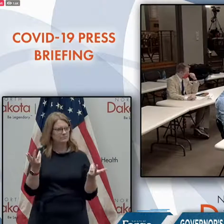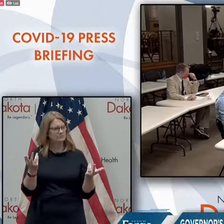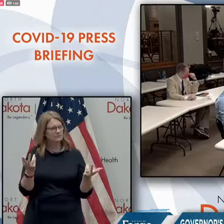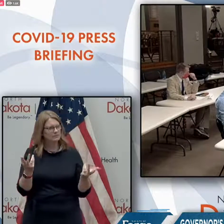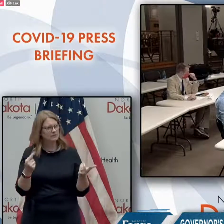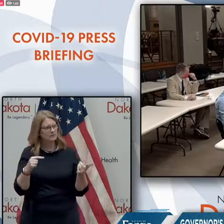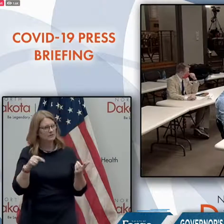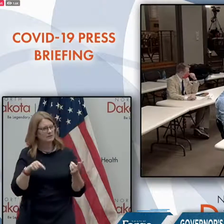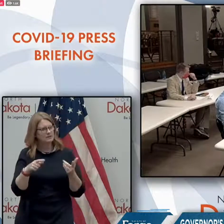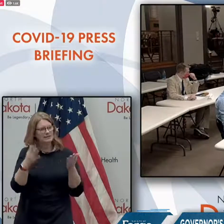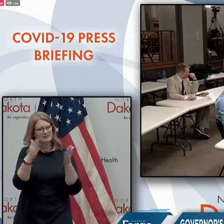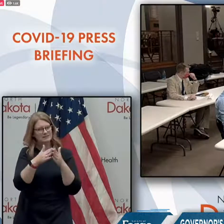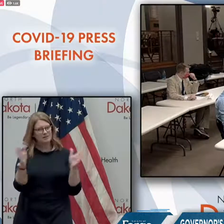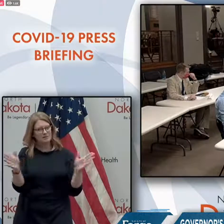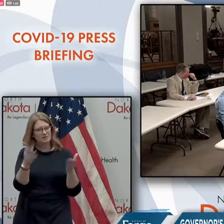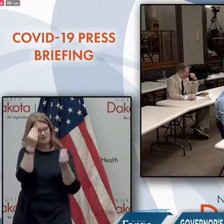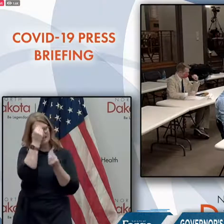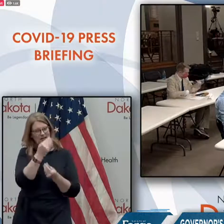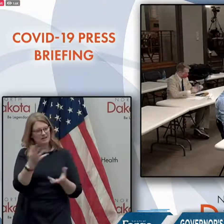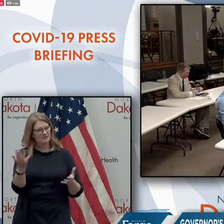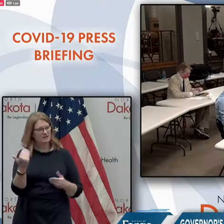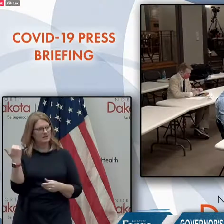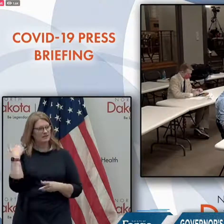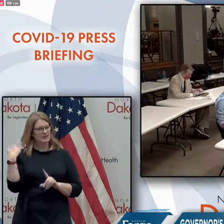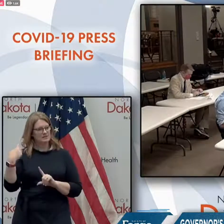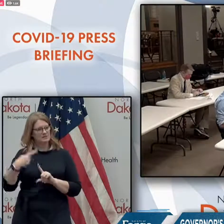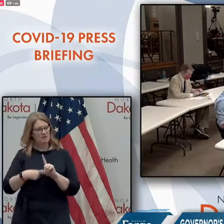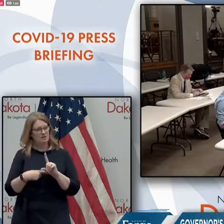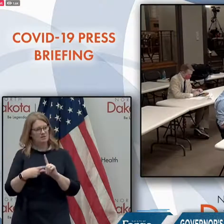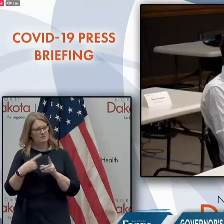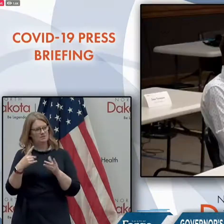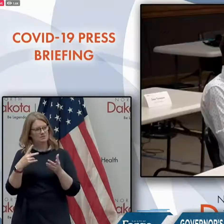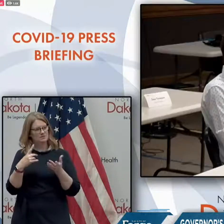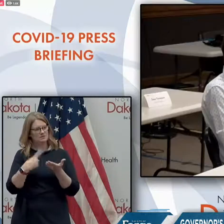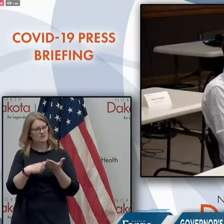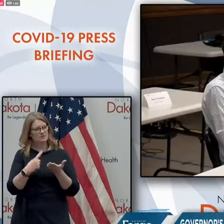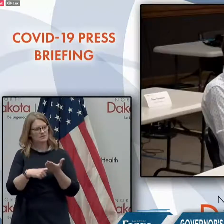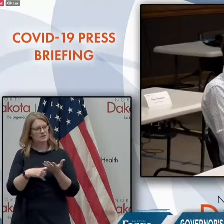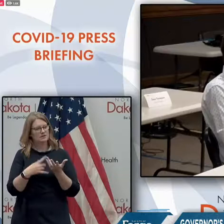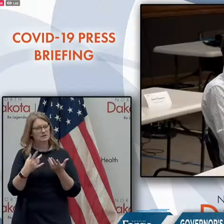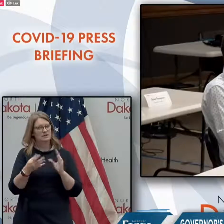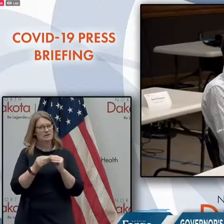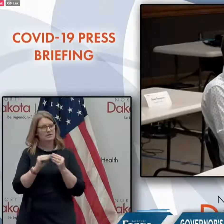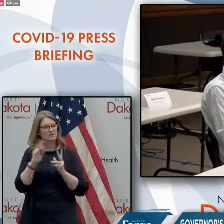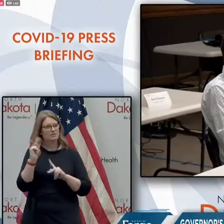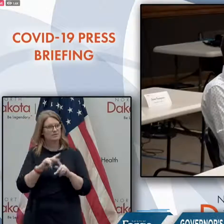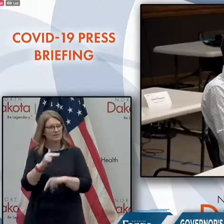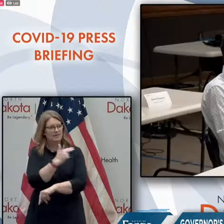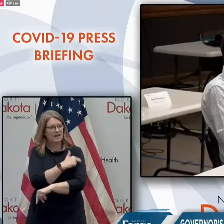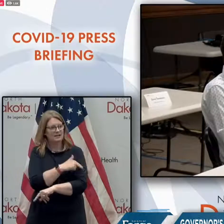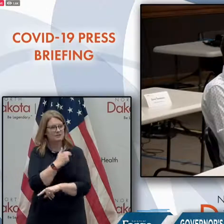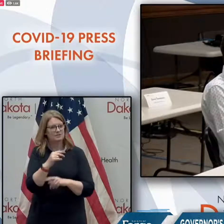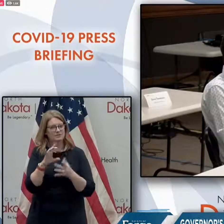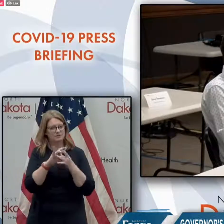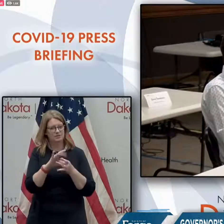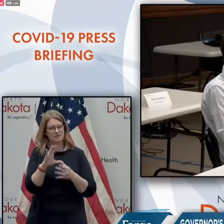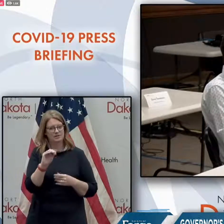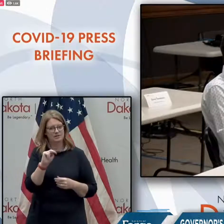this is the public's data, and last month you discussed hospitalizations on the county level, even down the numbers